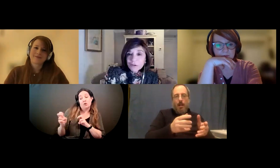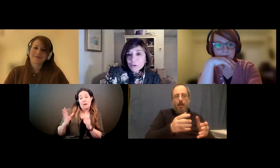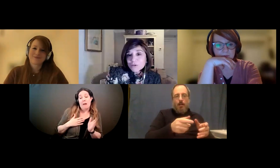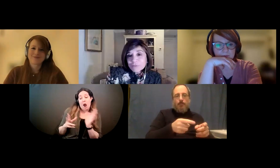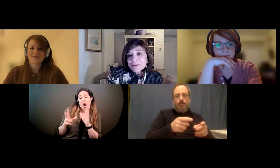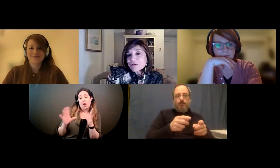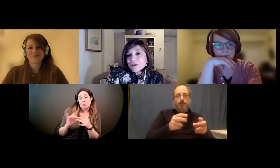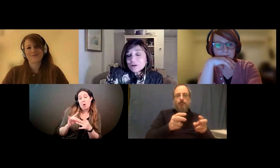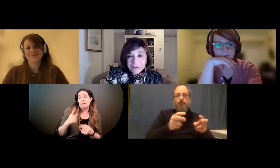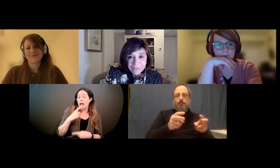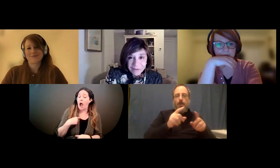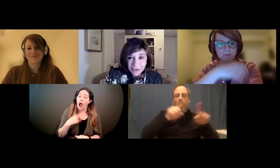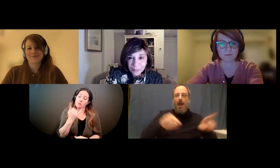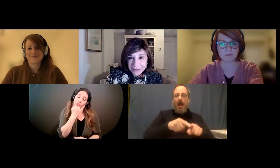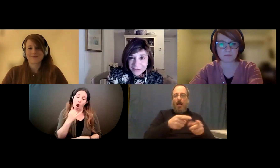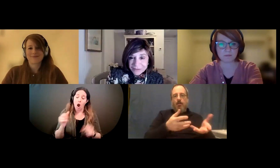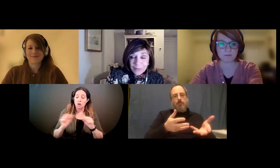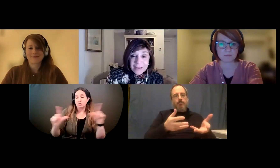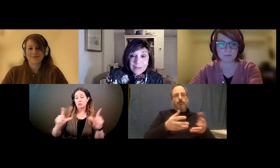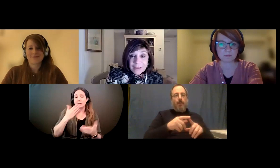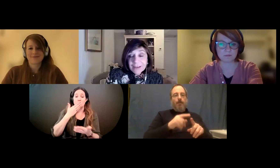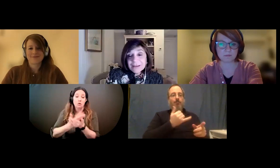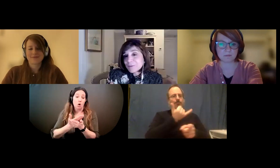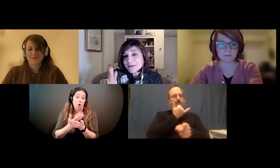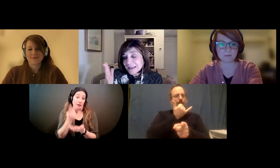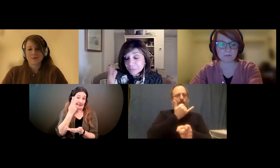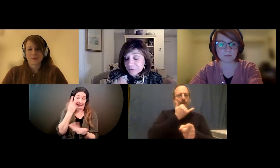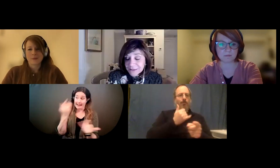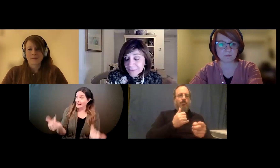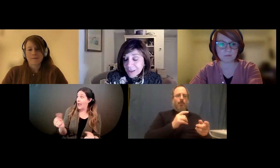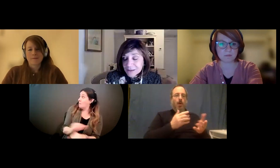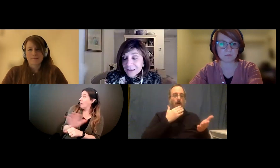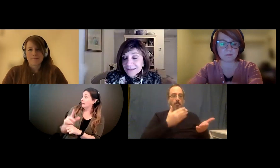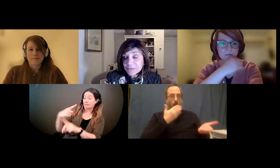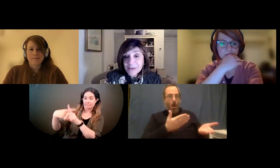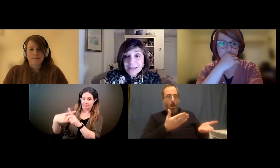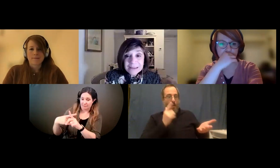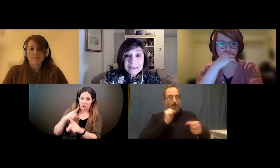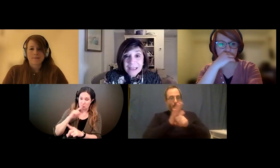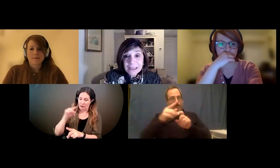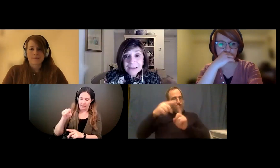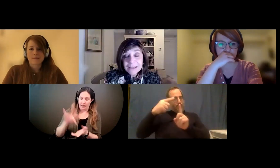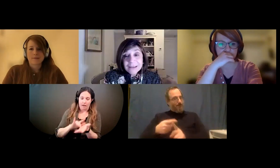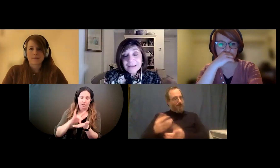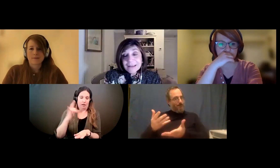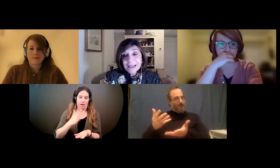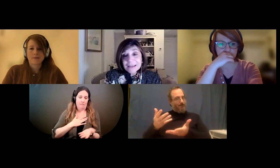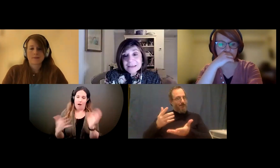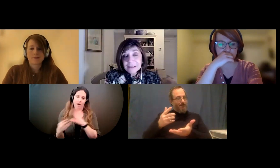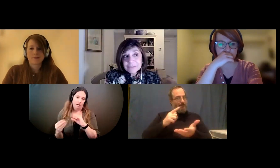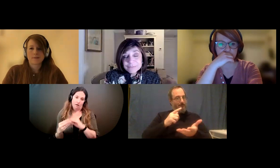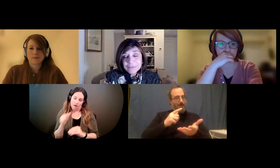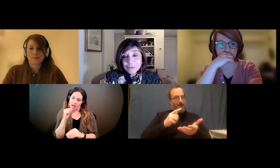wrong, you know, screens are good. Look how they're helping us during the pandemic. And it was taken really out of context. I was basically saying